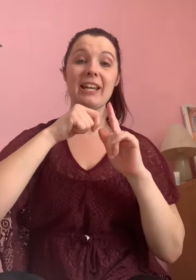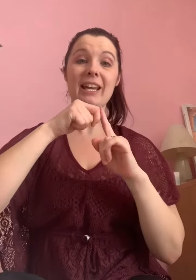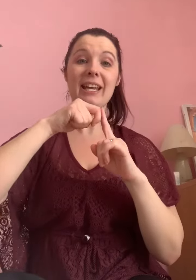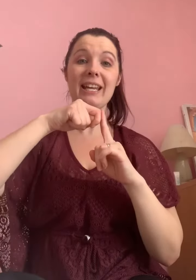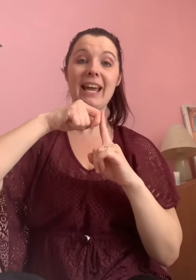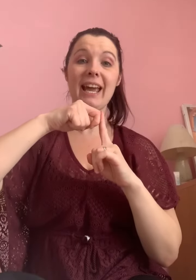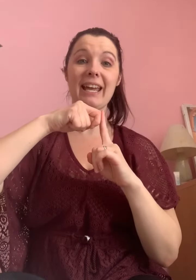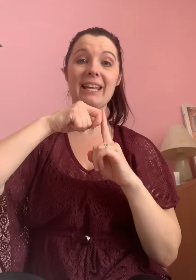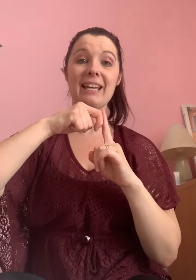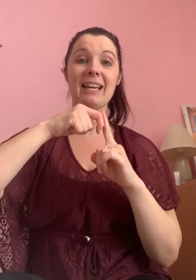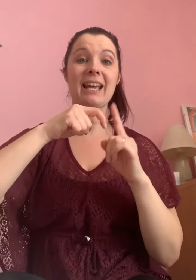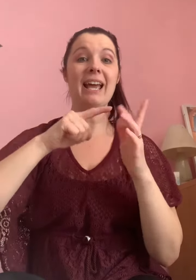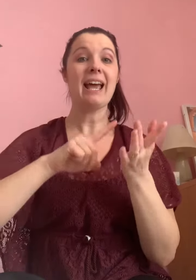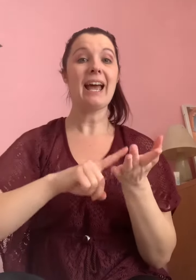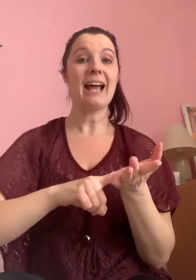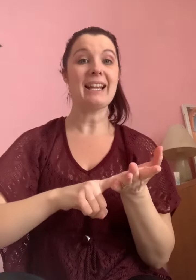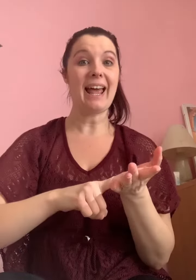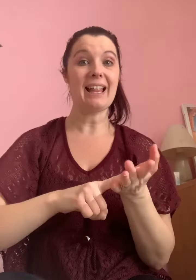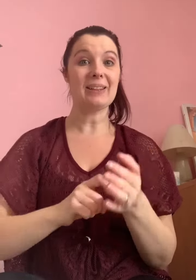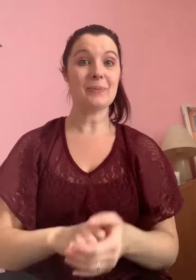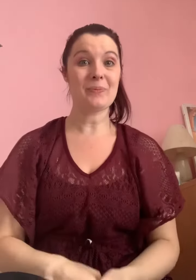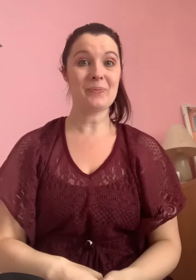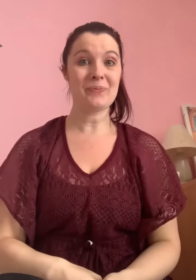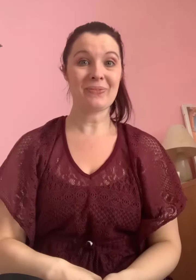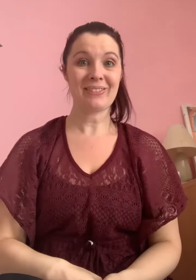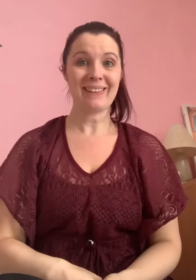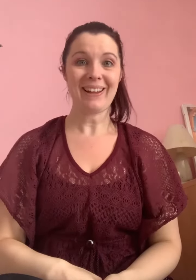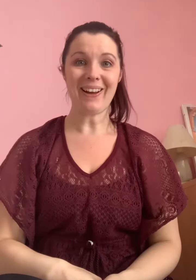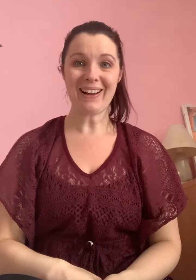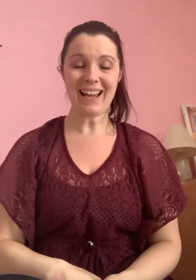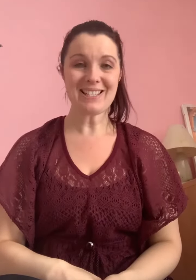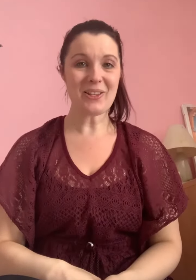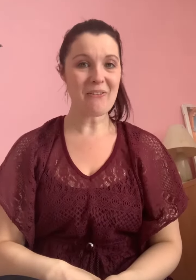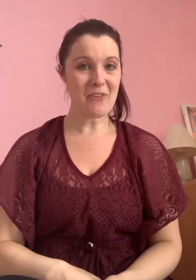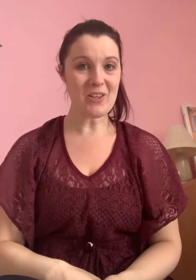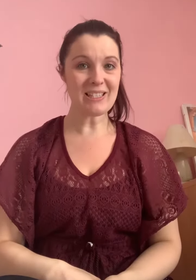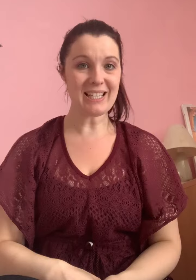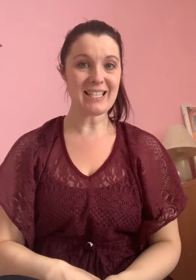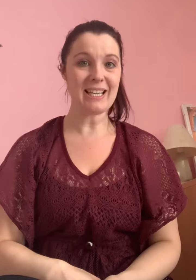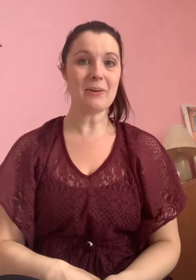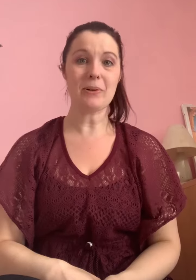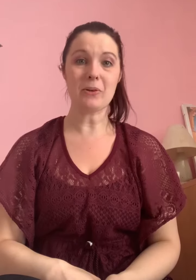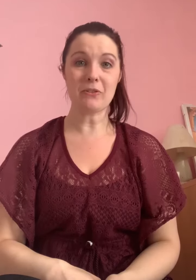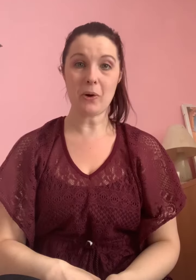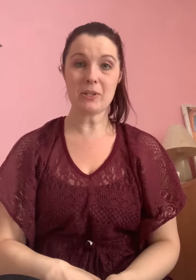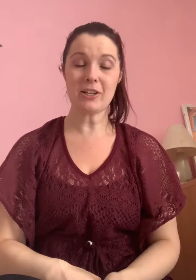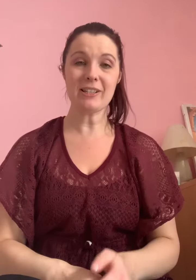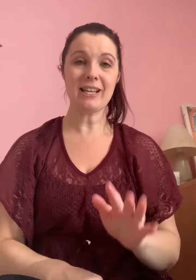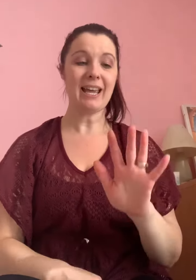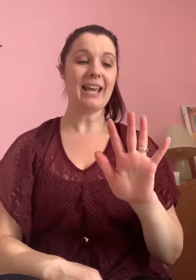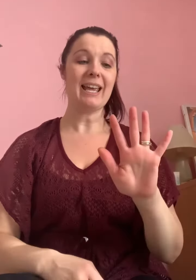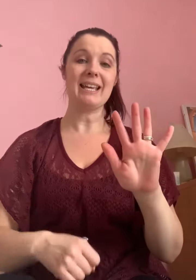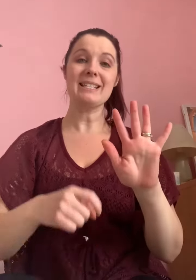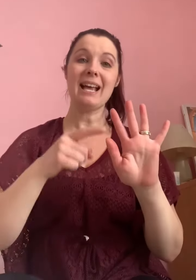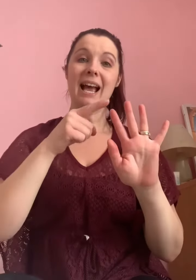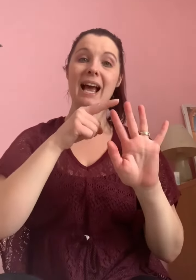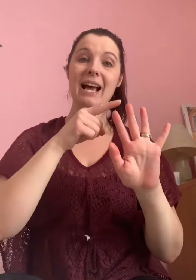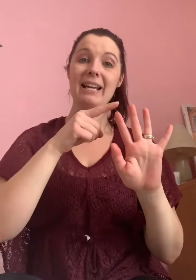K and L. Okay, so the first letter we're going to focus on is I.